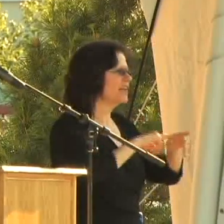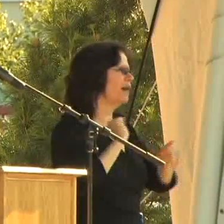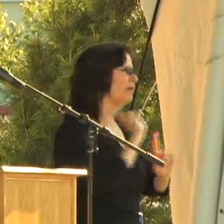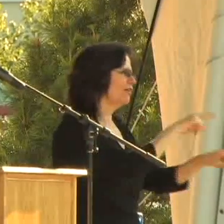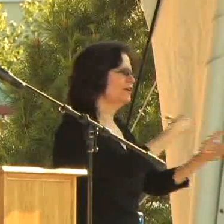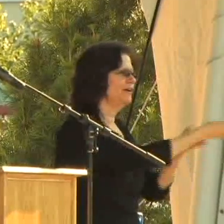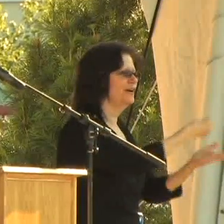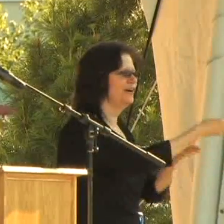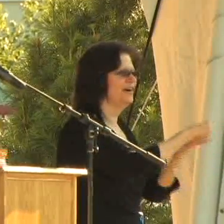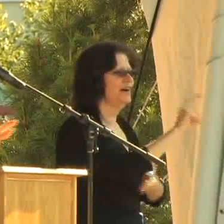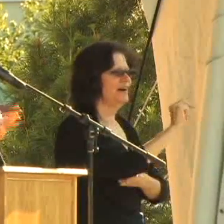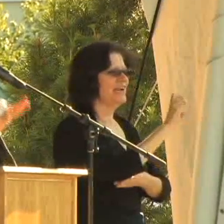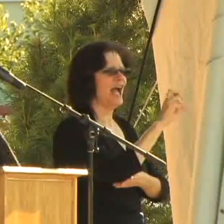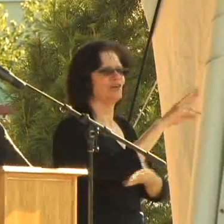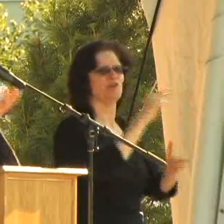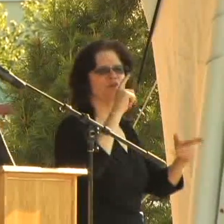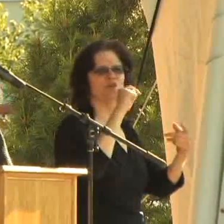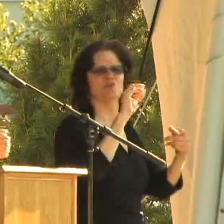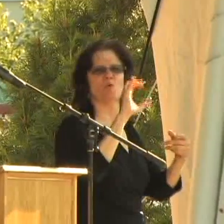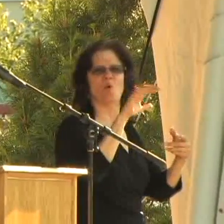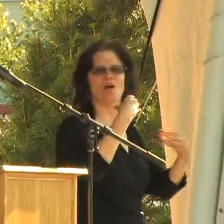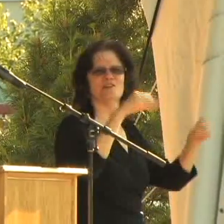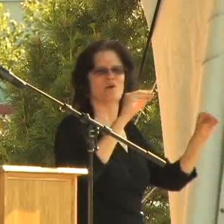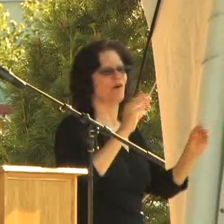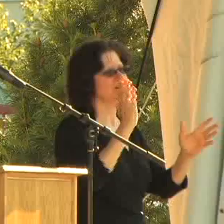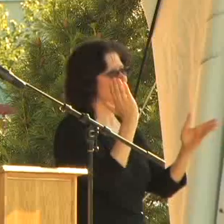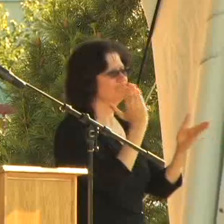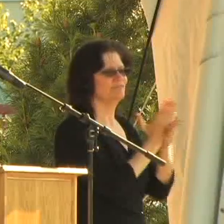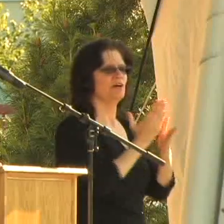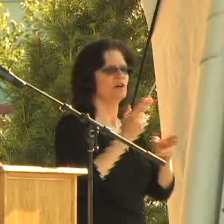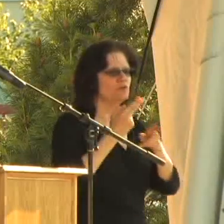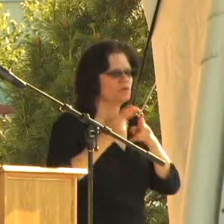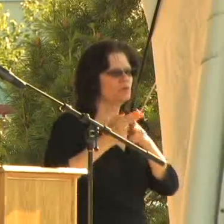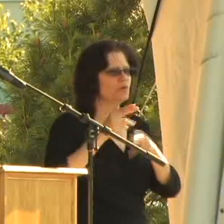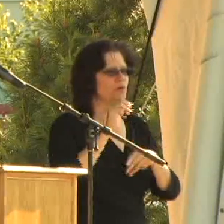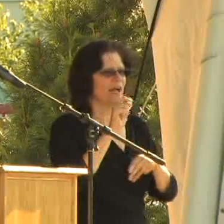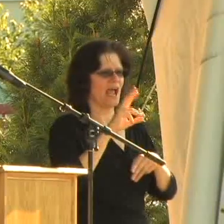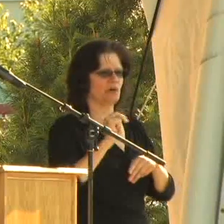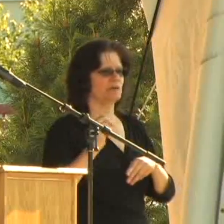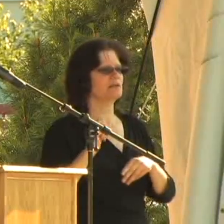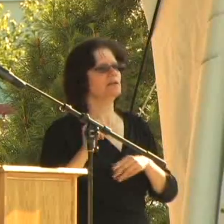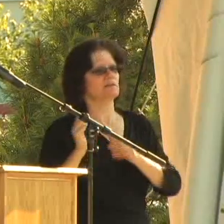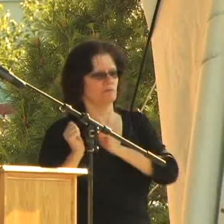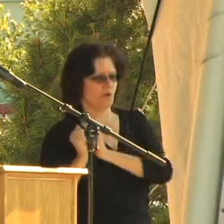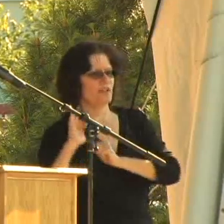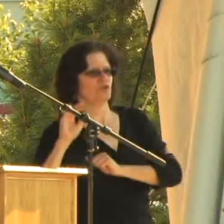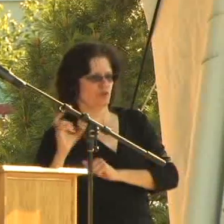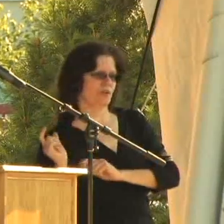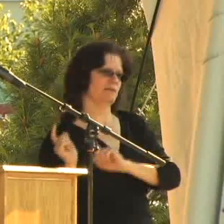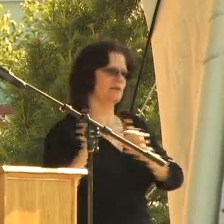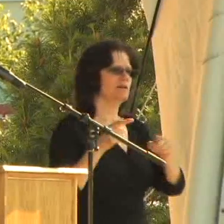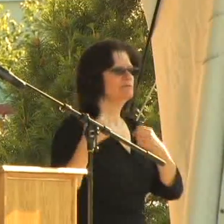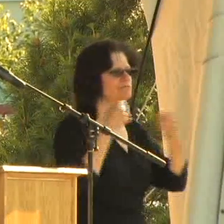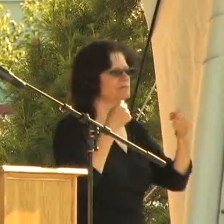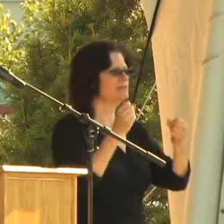an end. In just a few short months, Judy and I will be bringing Aaron to college, and we couldn't be